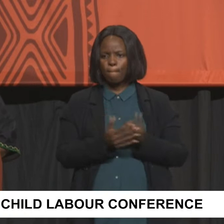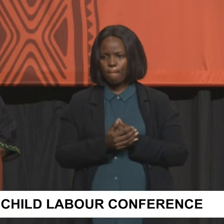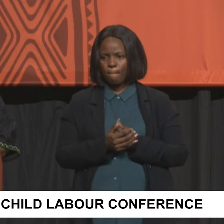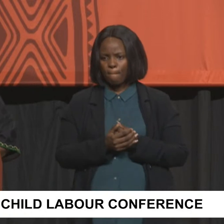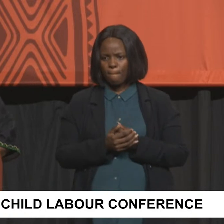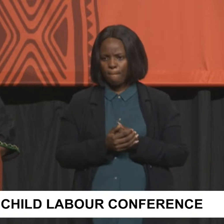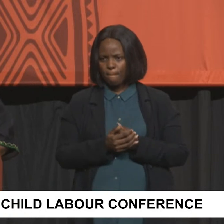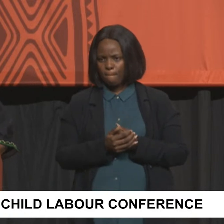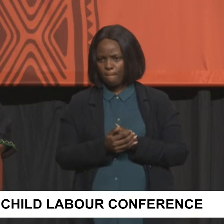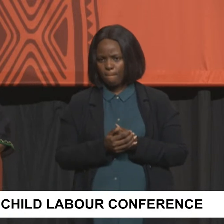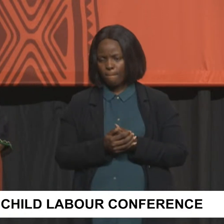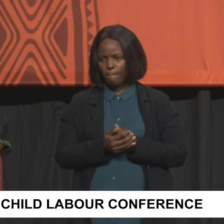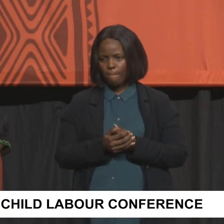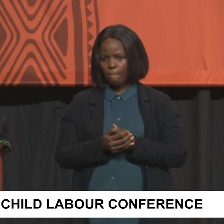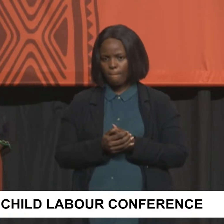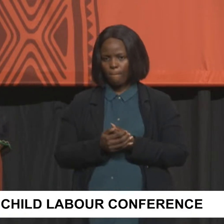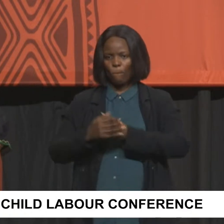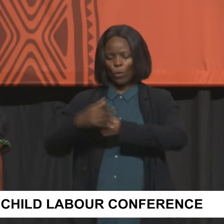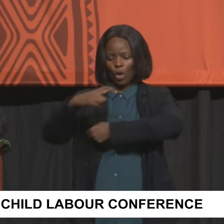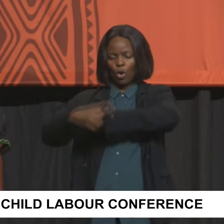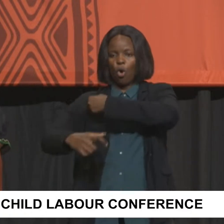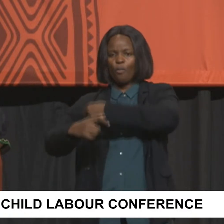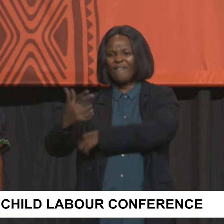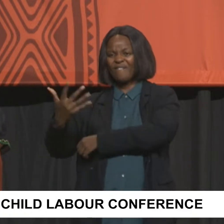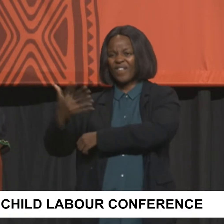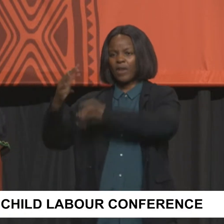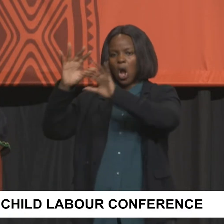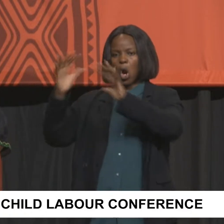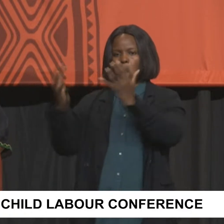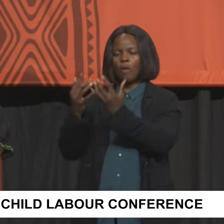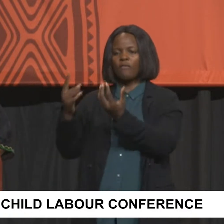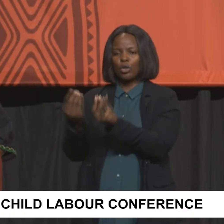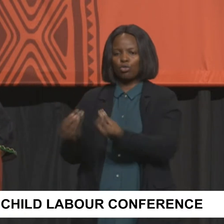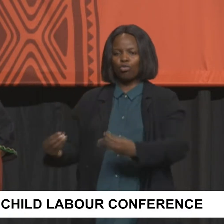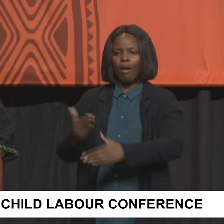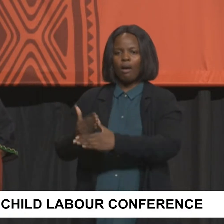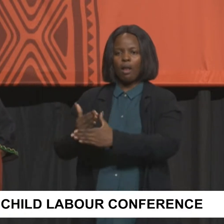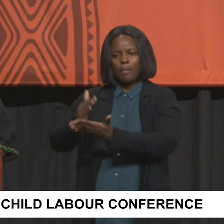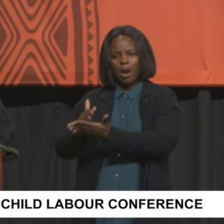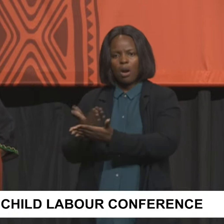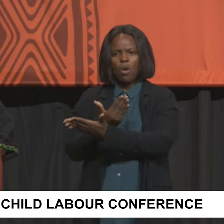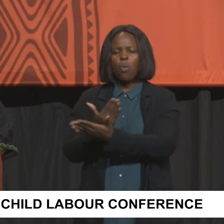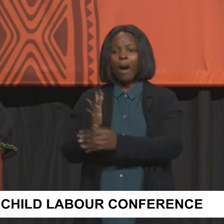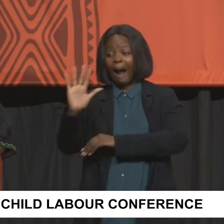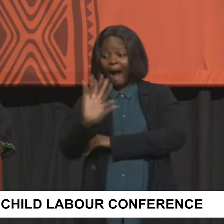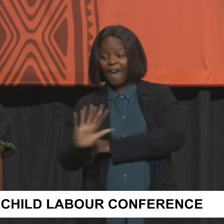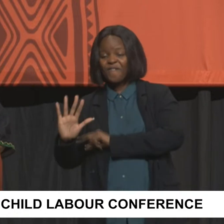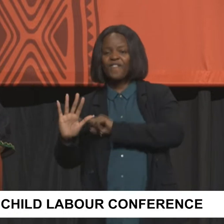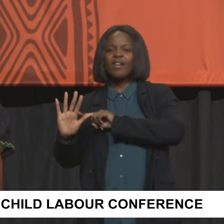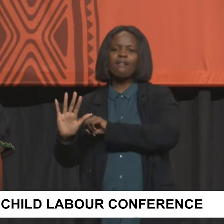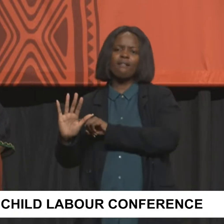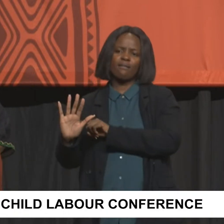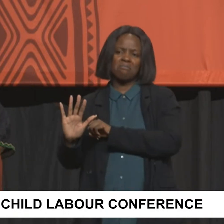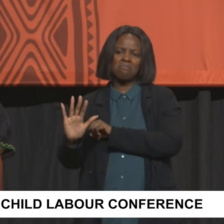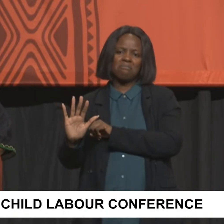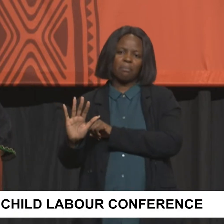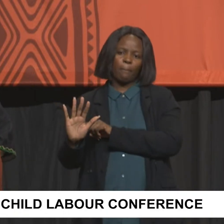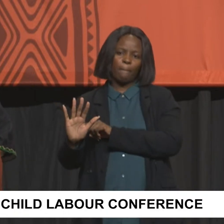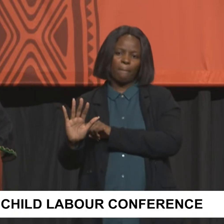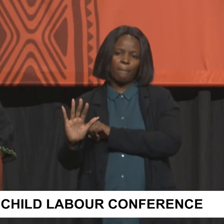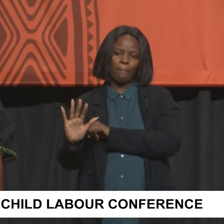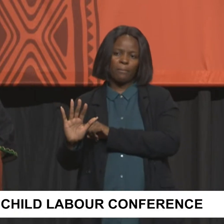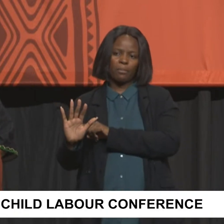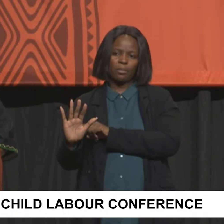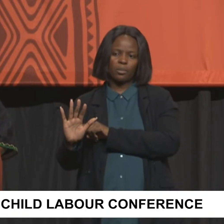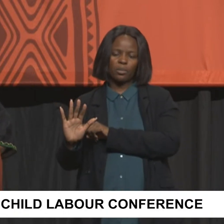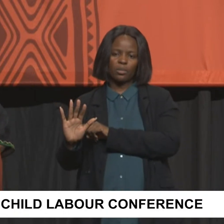the 5th Global Conference on the Elimination of Child Labor, it's happening in the African soil. And it's